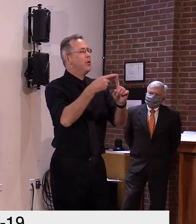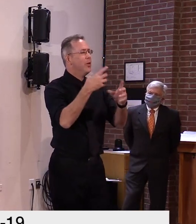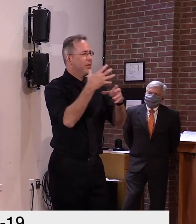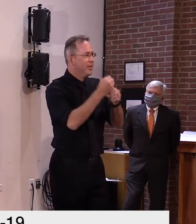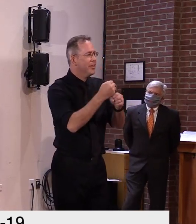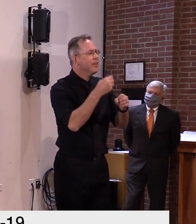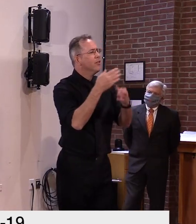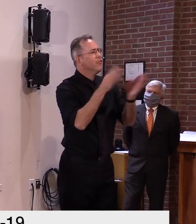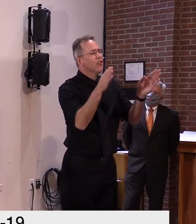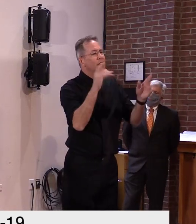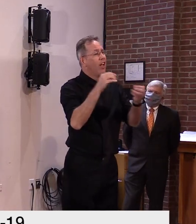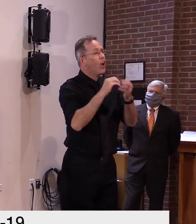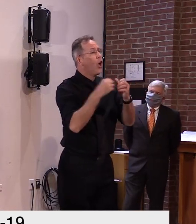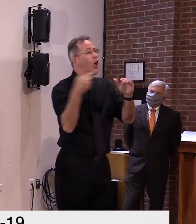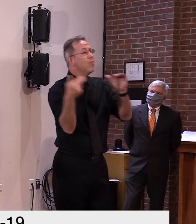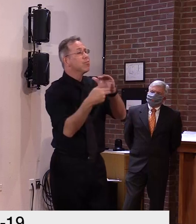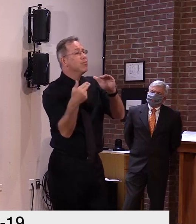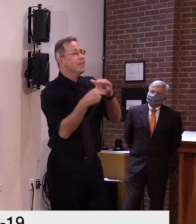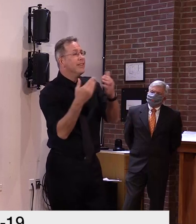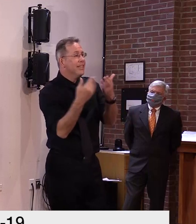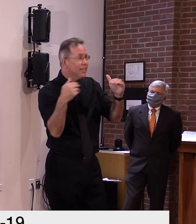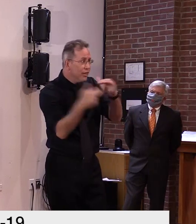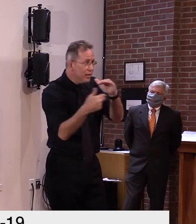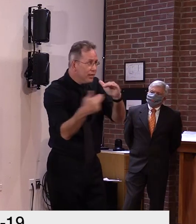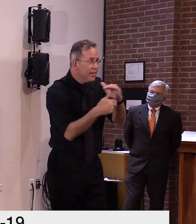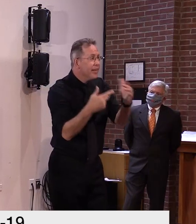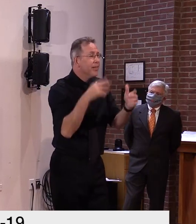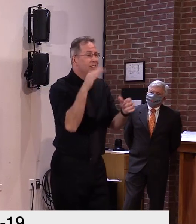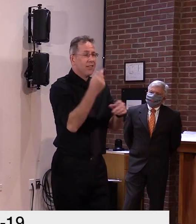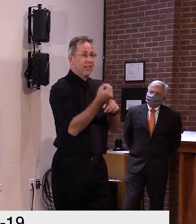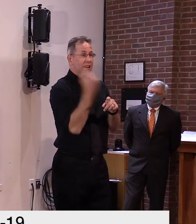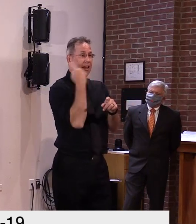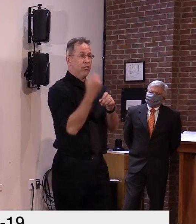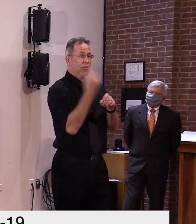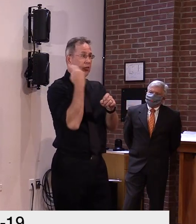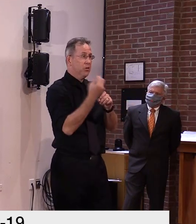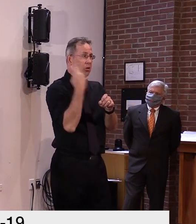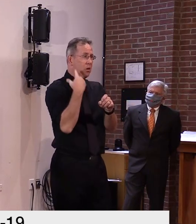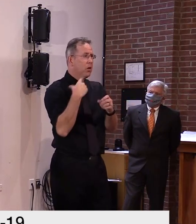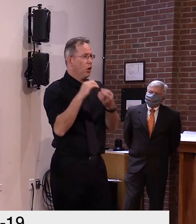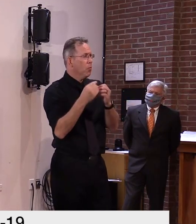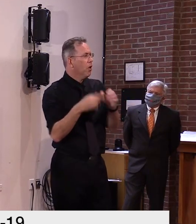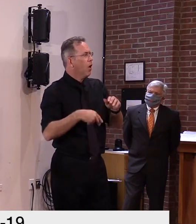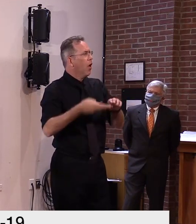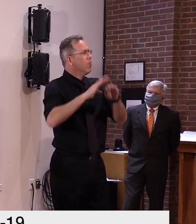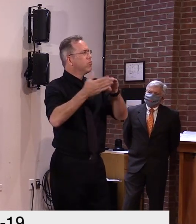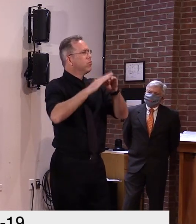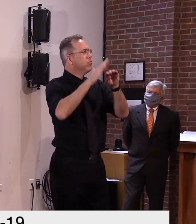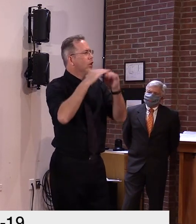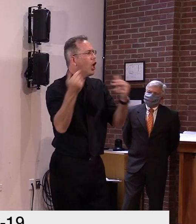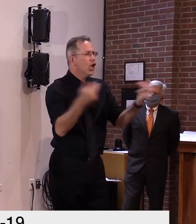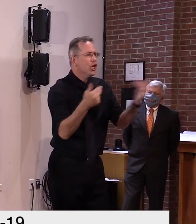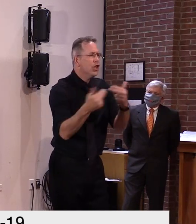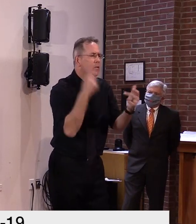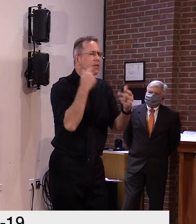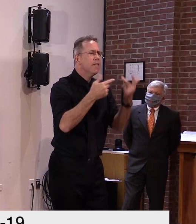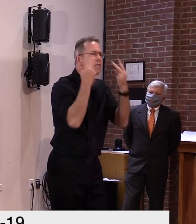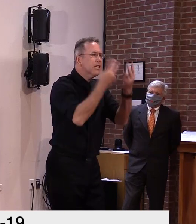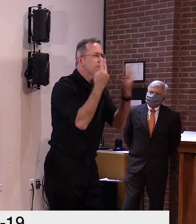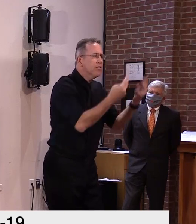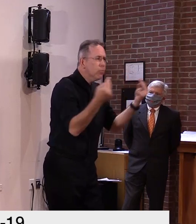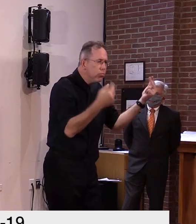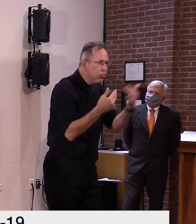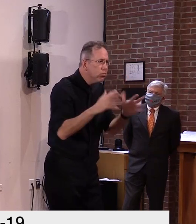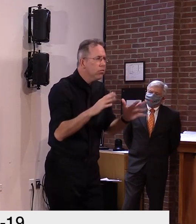with how mobility went up in previous years. So still down compared to 2019. So it was going up, but still, you